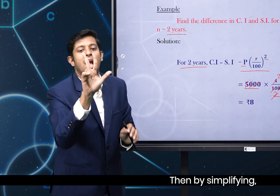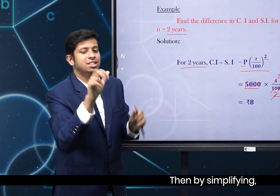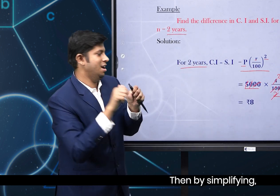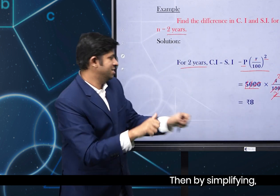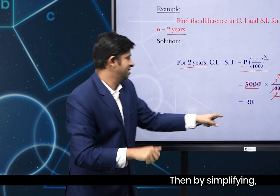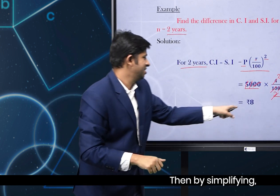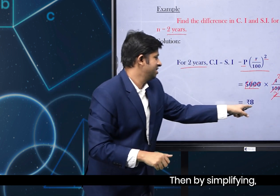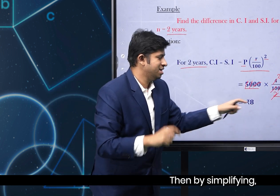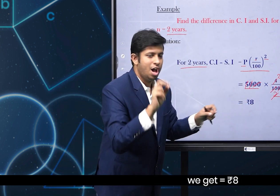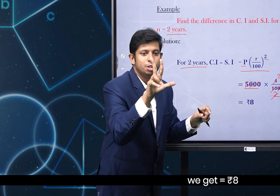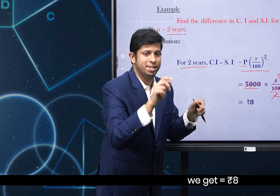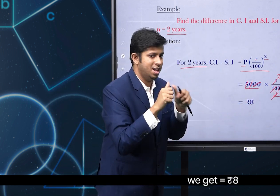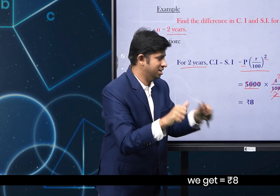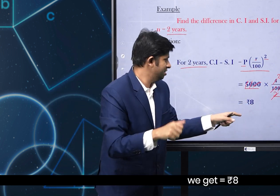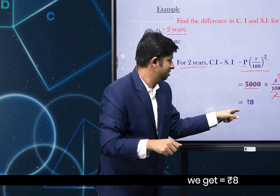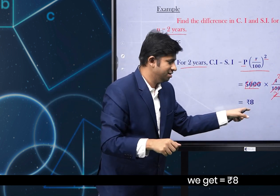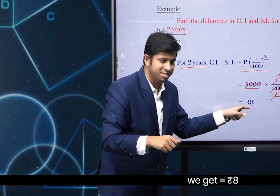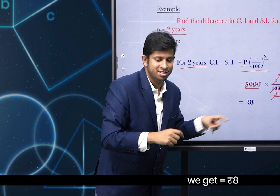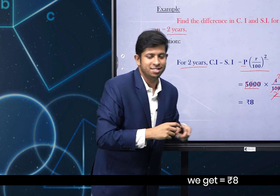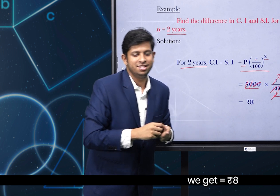Then by simplifying we get 8 rupees.